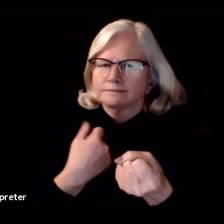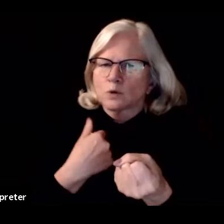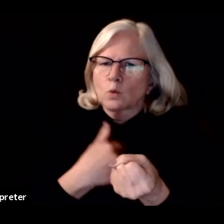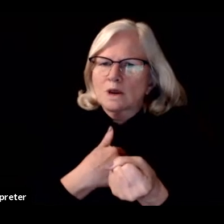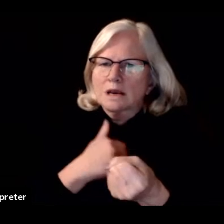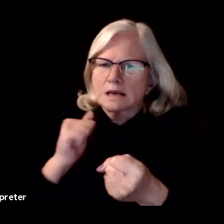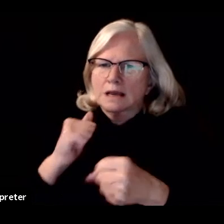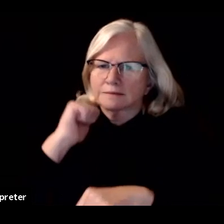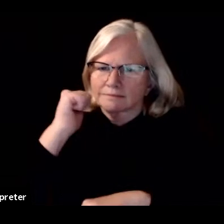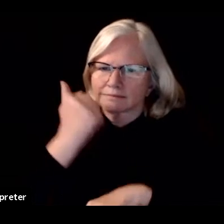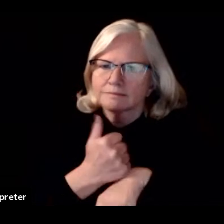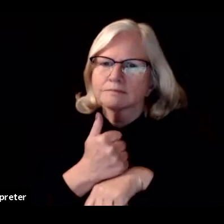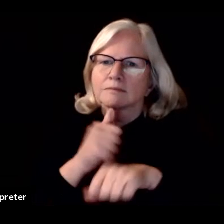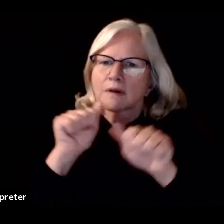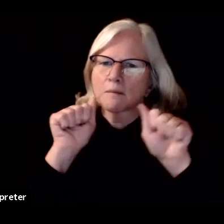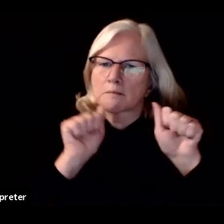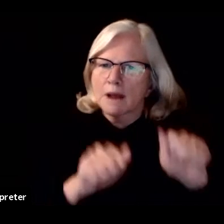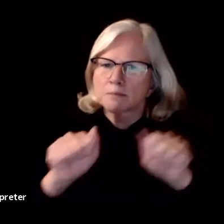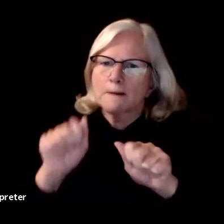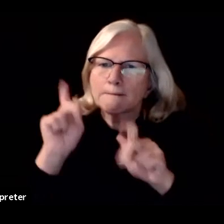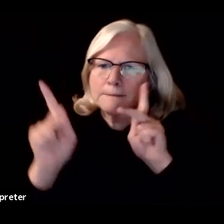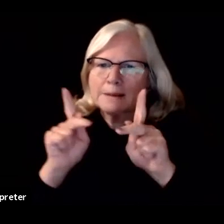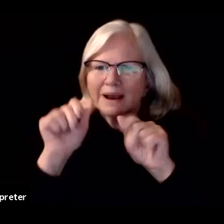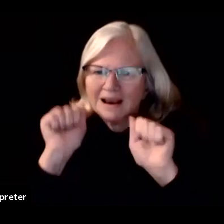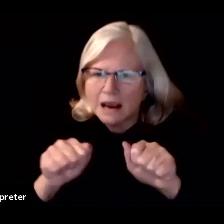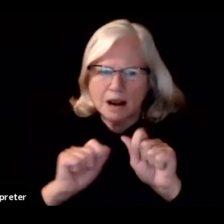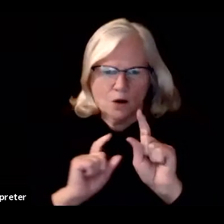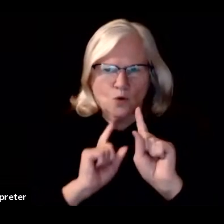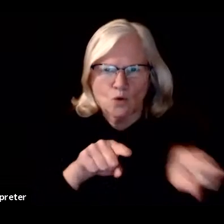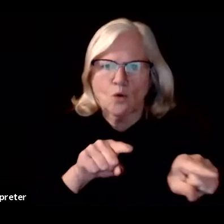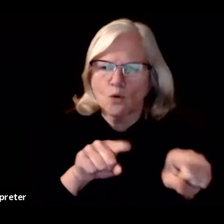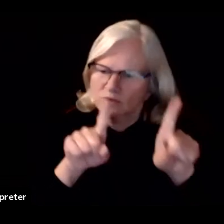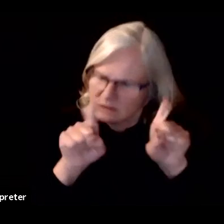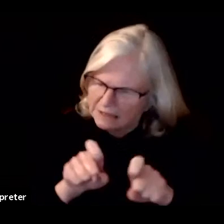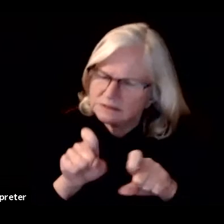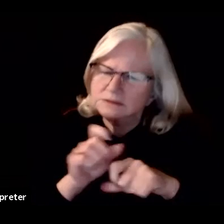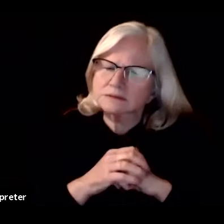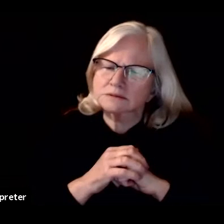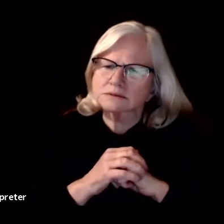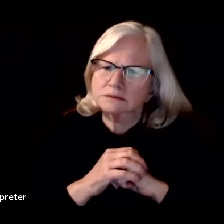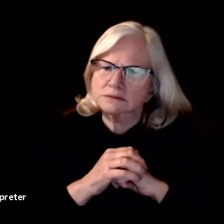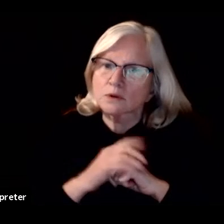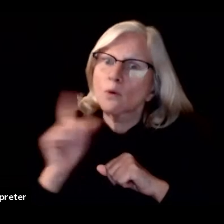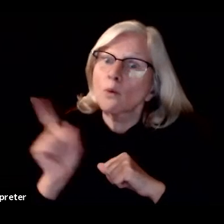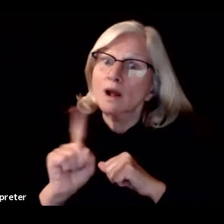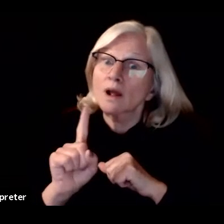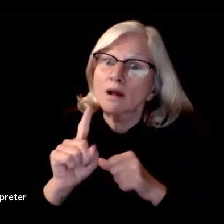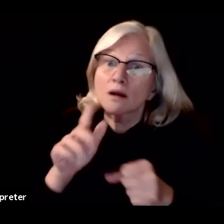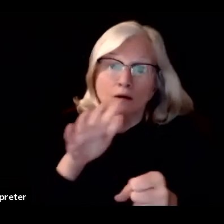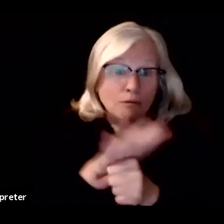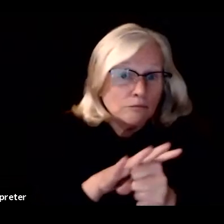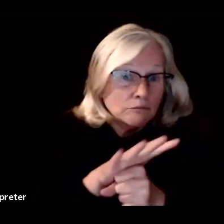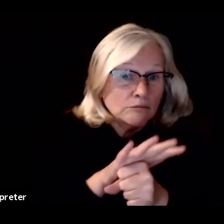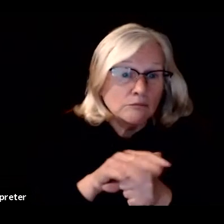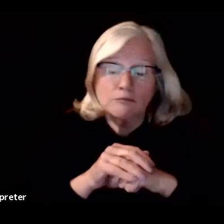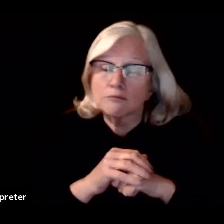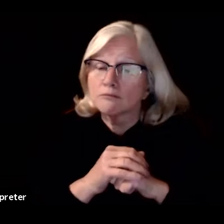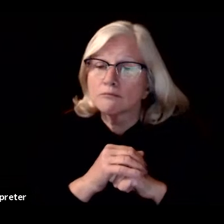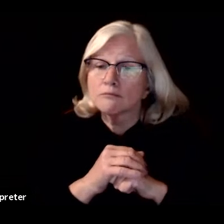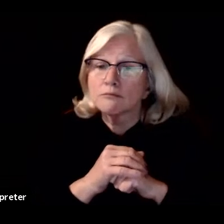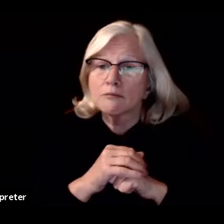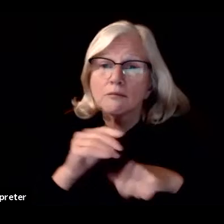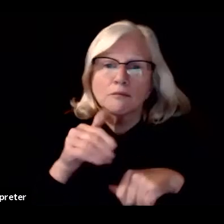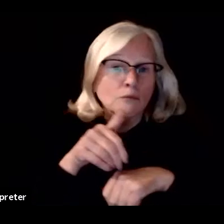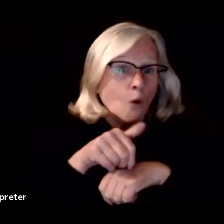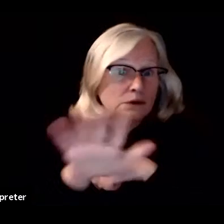people to get tested when and where they need to. And we're grateful that the other states are beginning to look